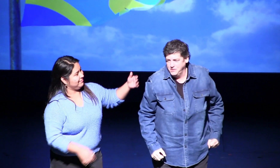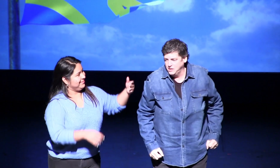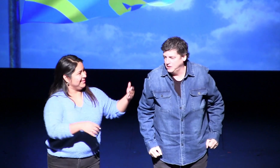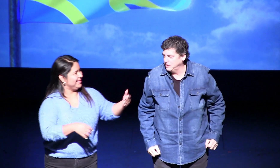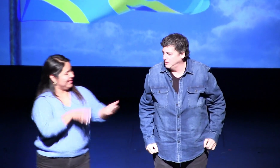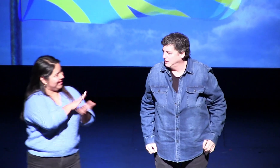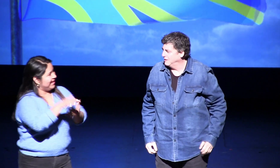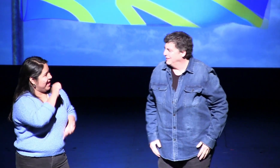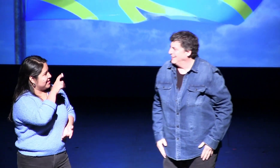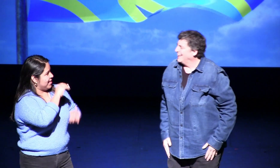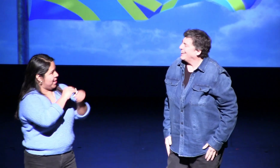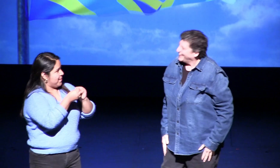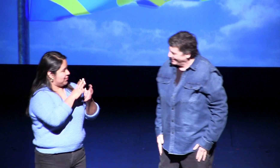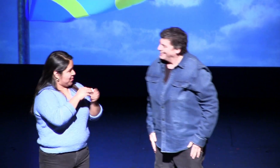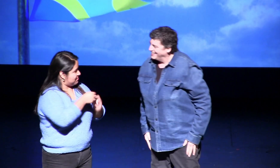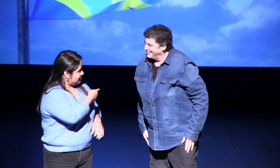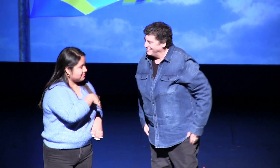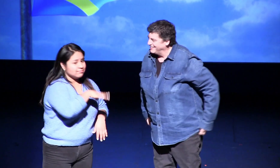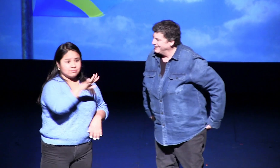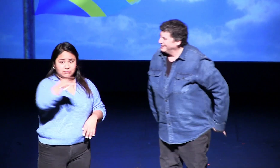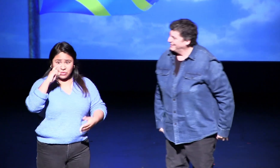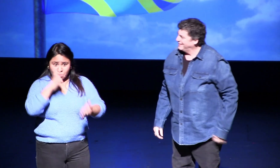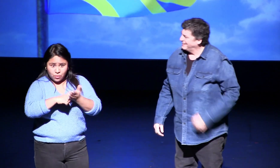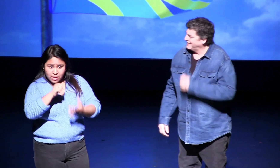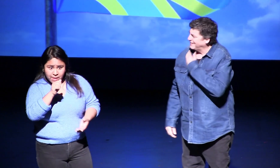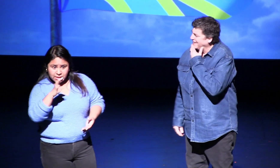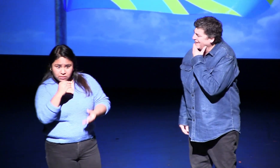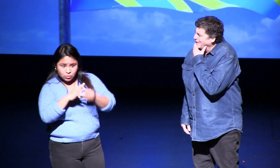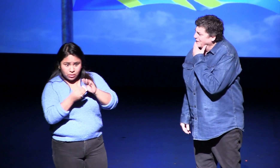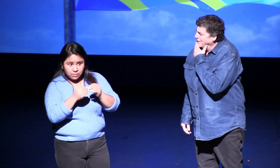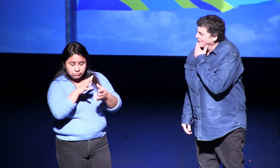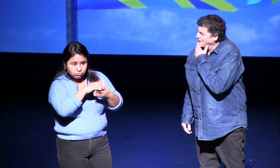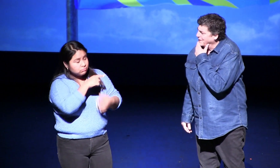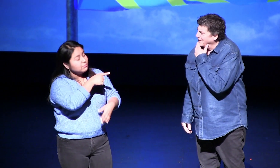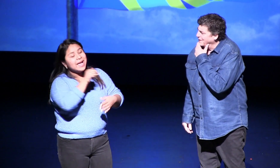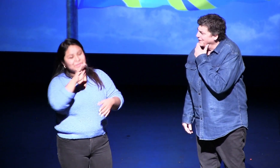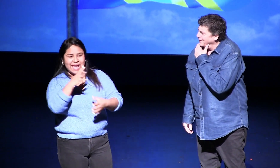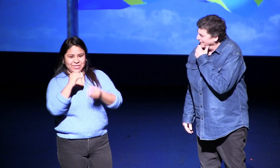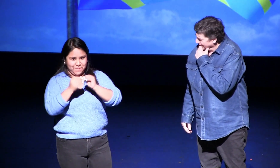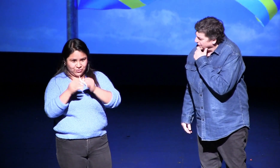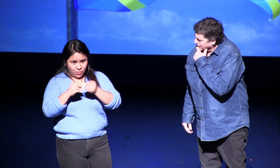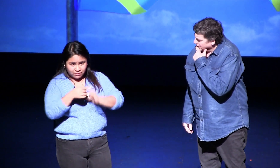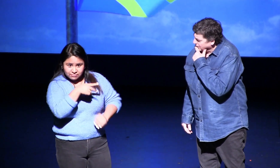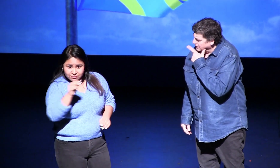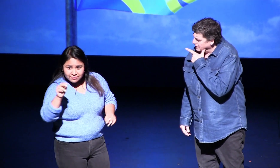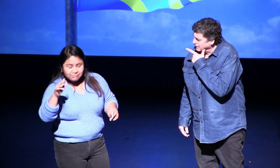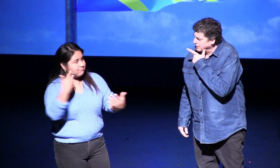Hey, that was a nice ABC number story. Do you want to see it again? And then I'll let